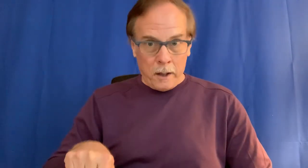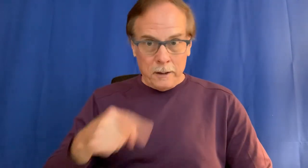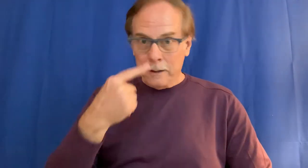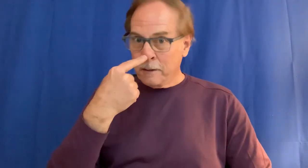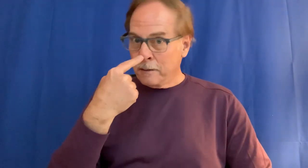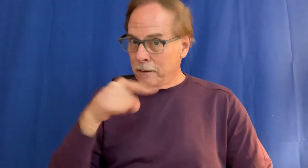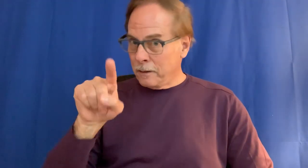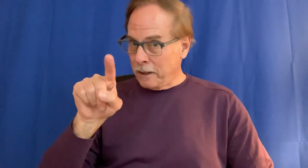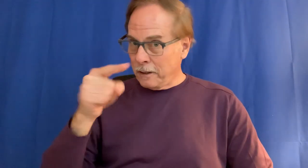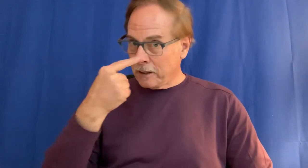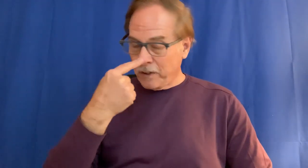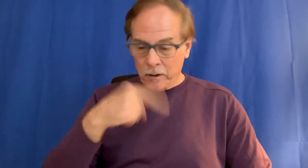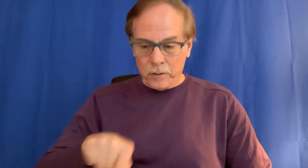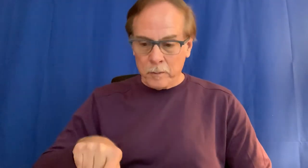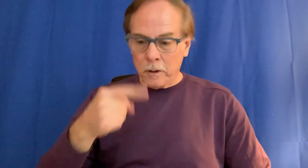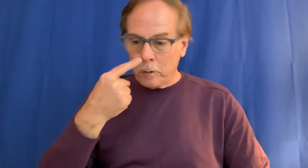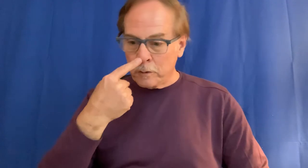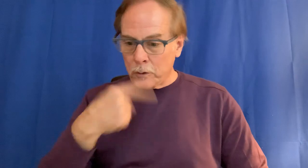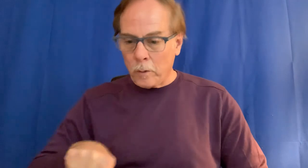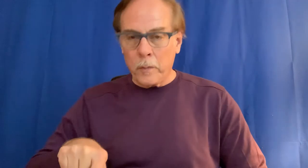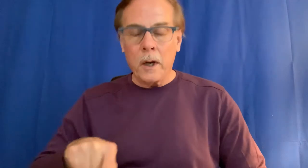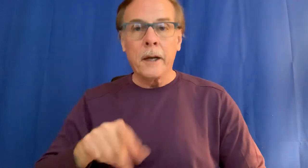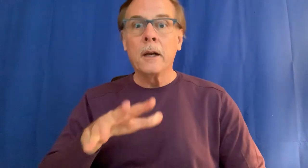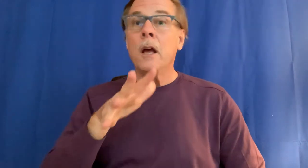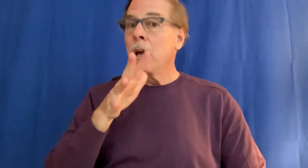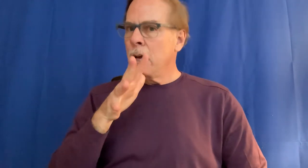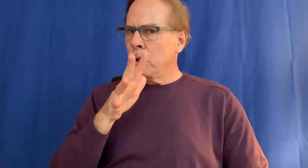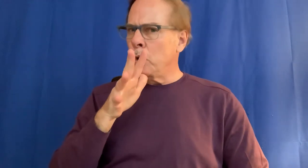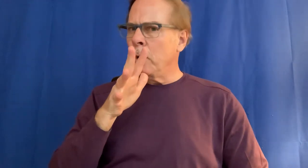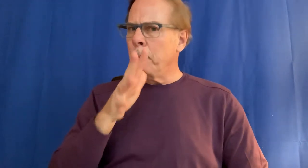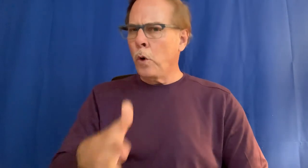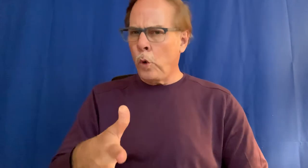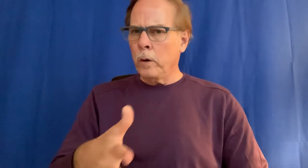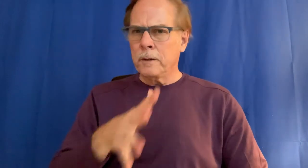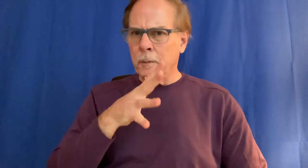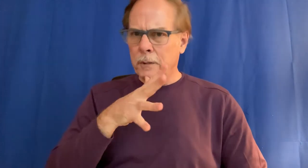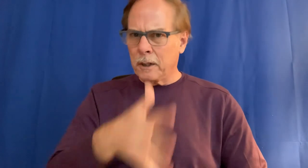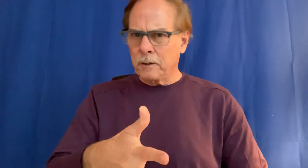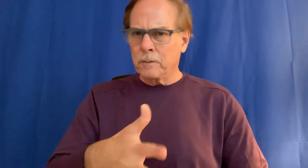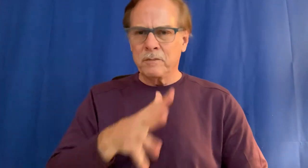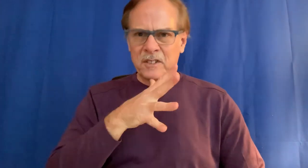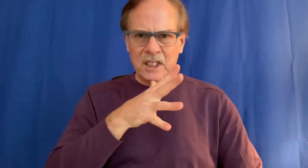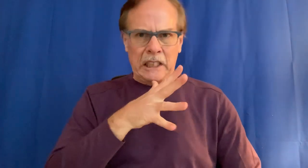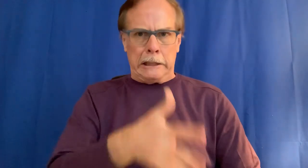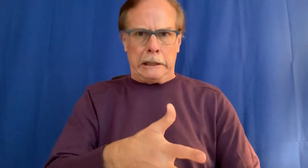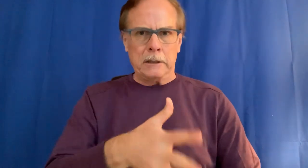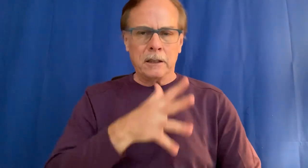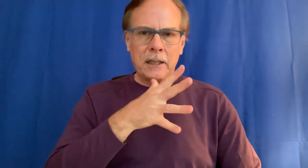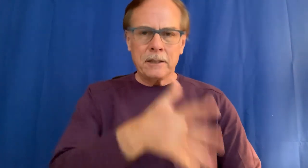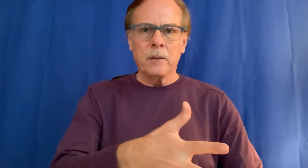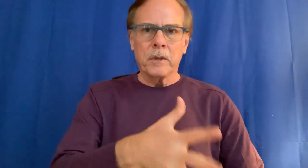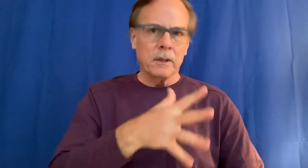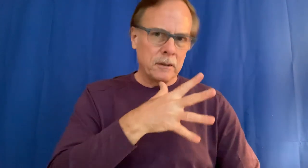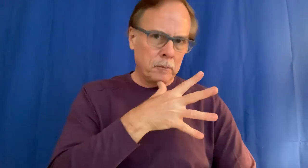Don't mind. The index finger from the nose. Don't mind. To abhor something is, it's like, ugh, detest something.